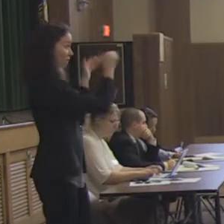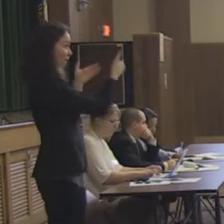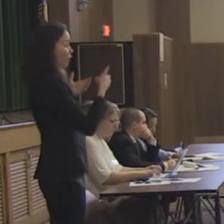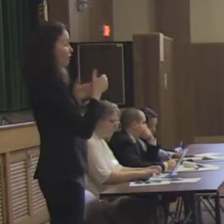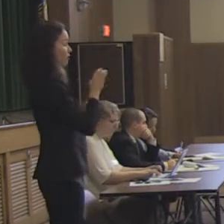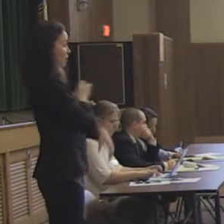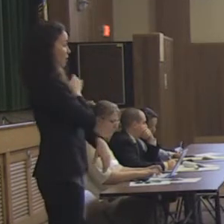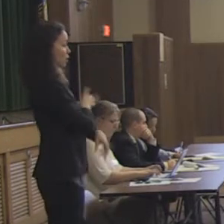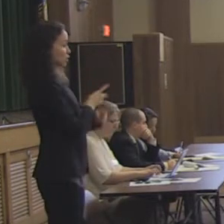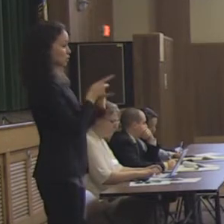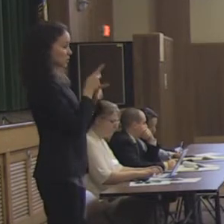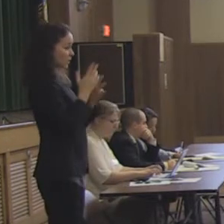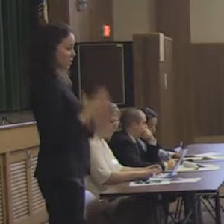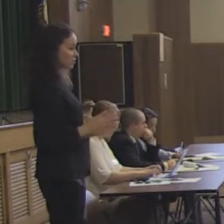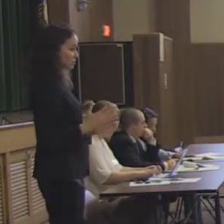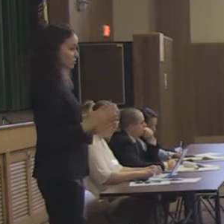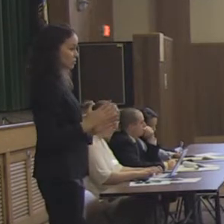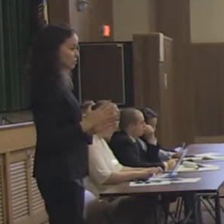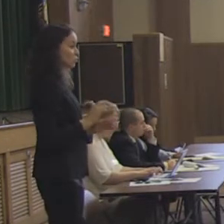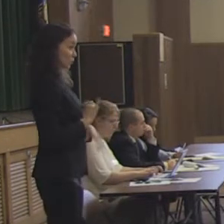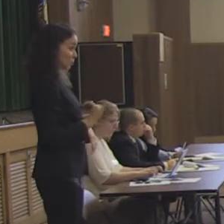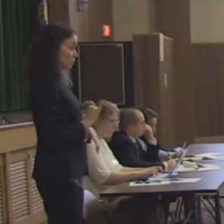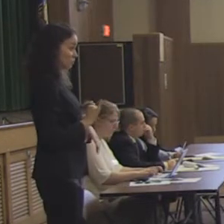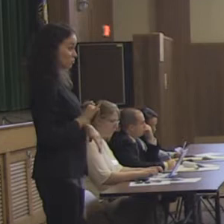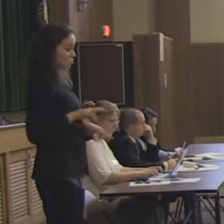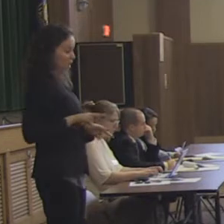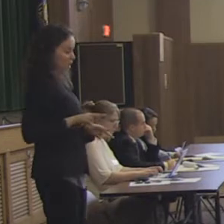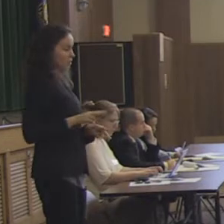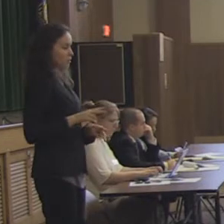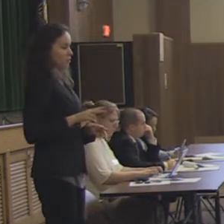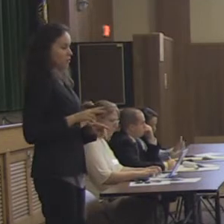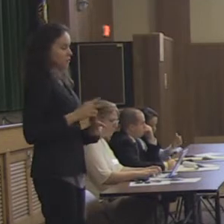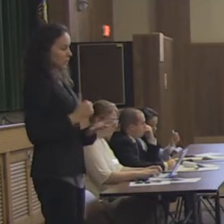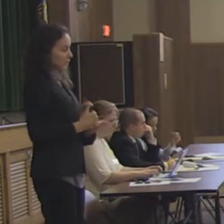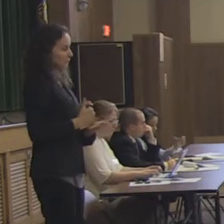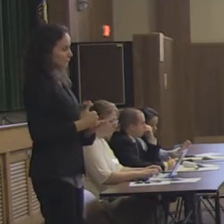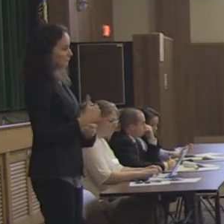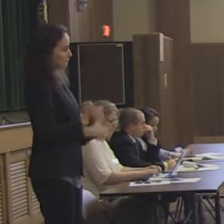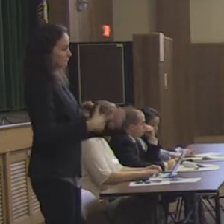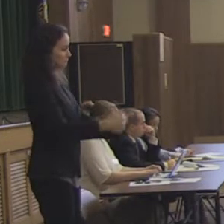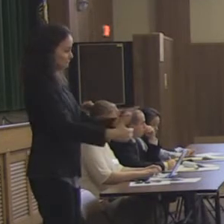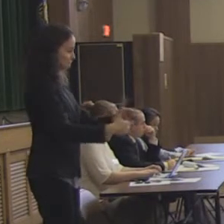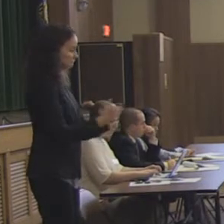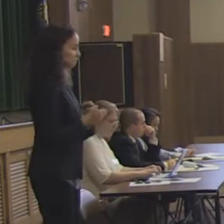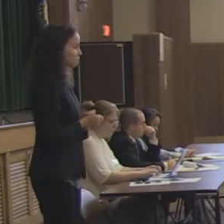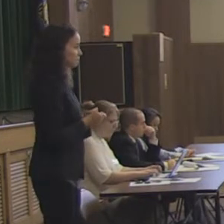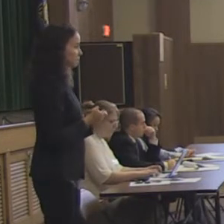to people that are going to work with the population.